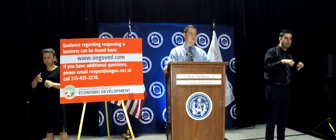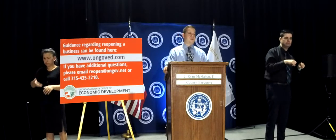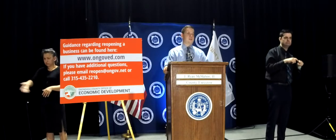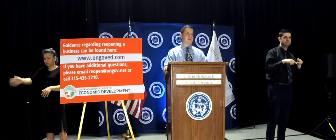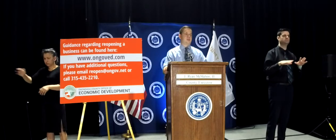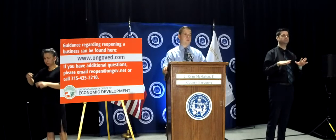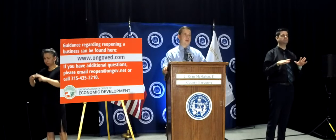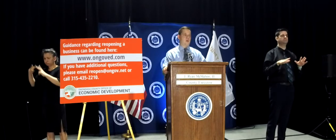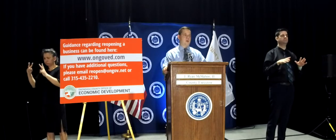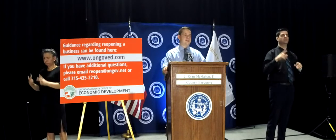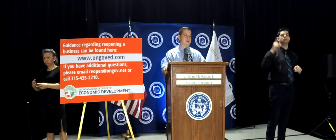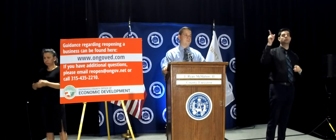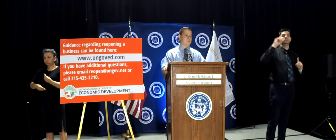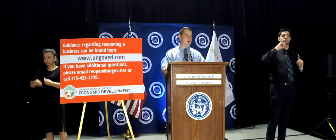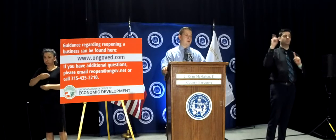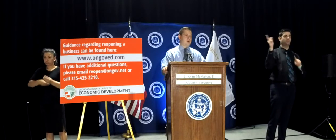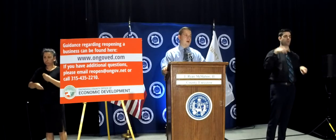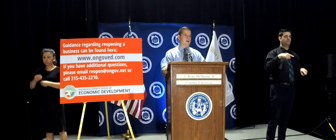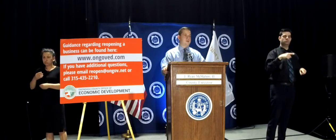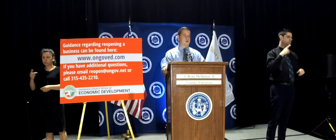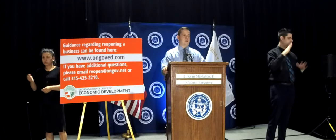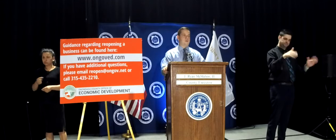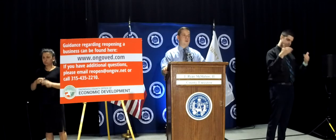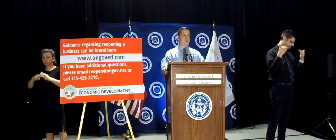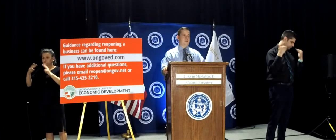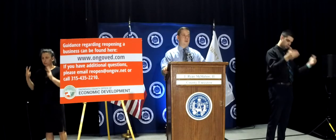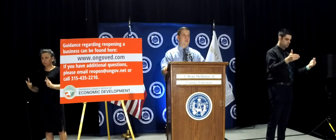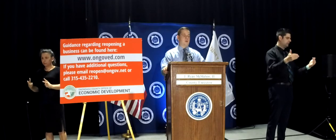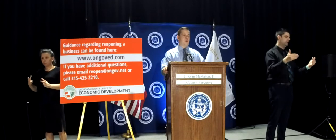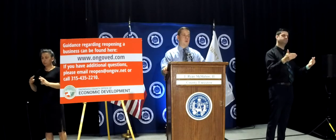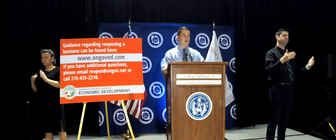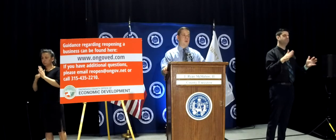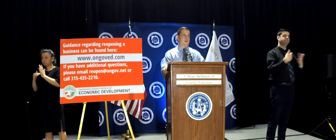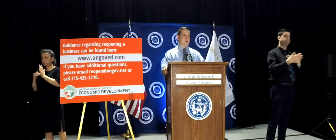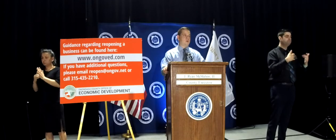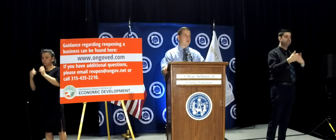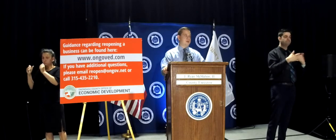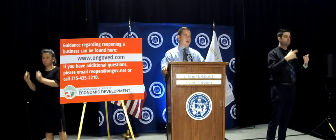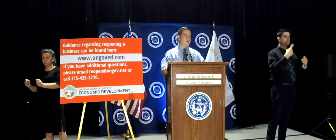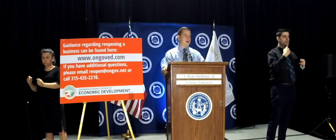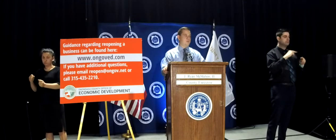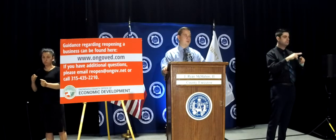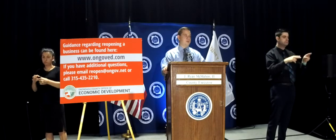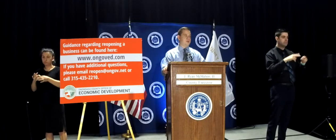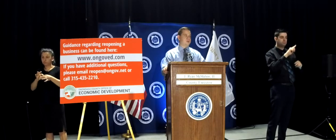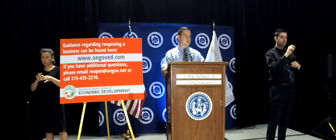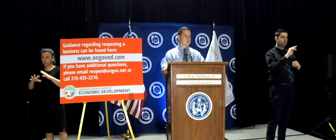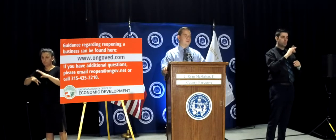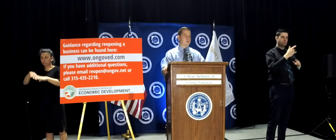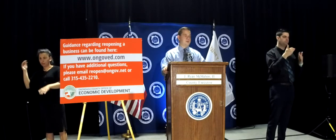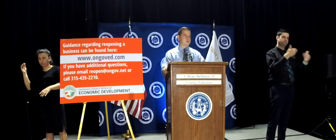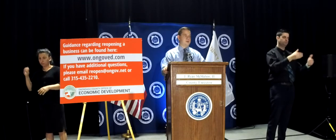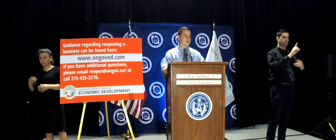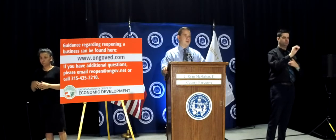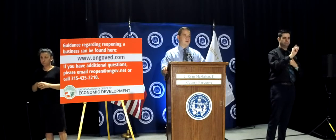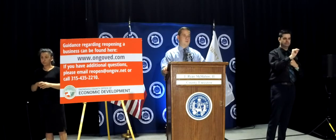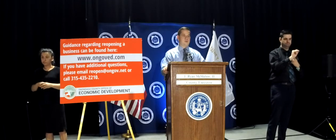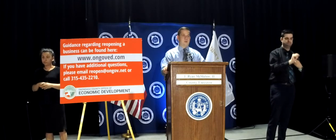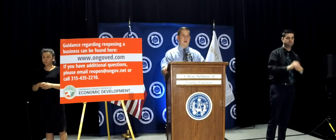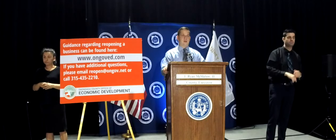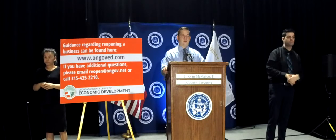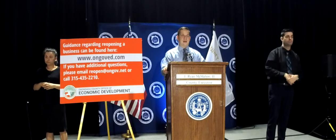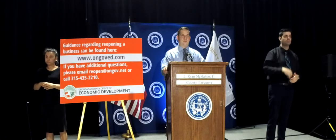these businesses to get through that red tape. Certainly, if you're going to be in the public right-of-way, though, you need to have liability insurance because